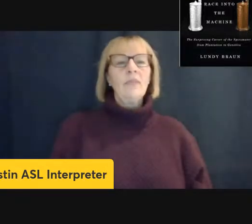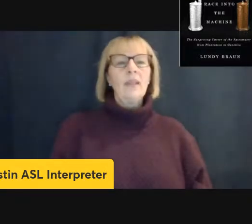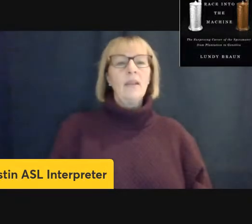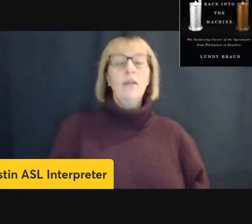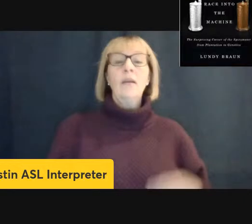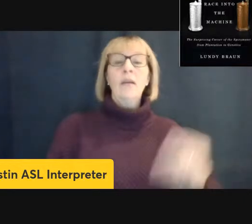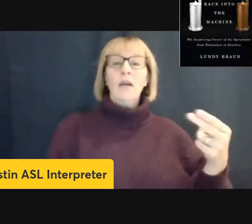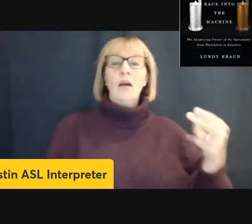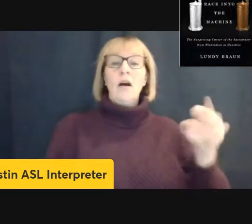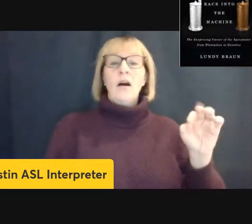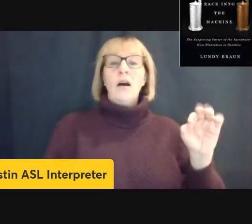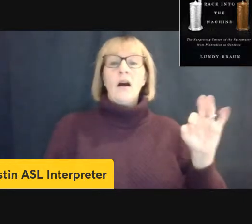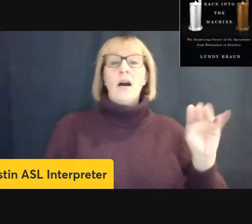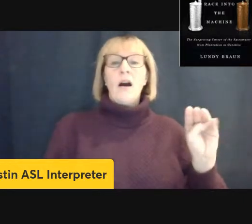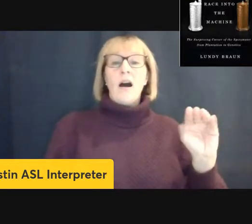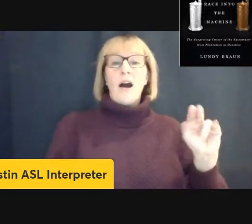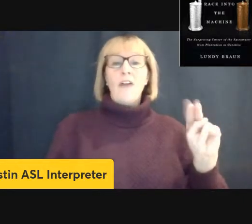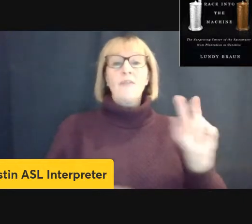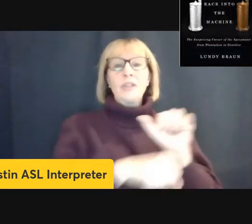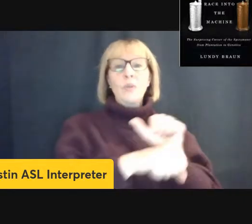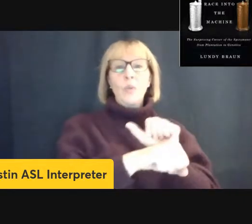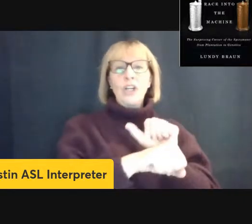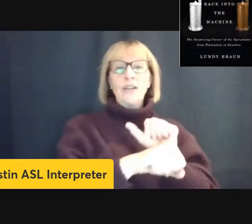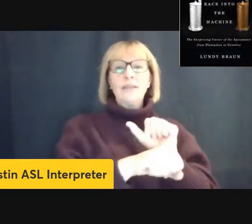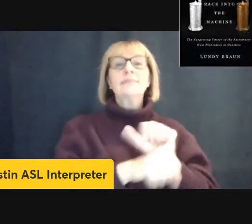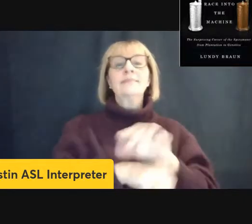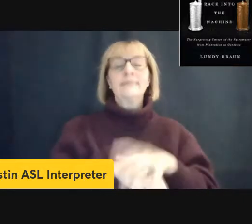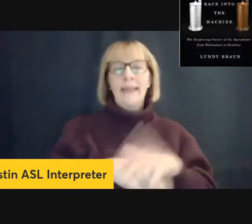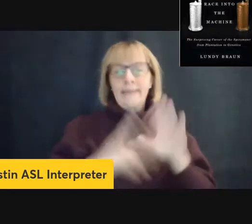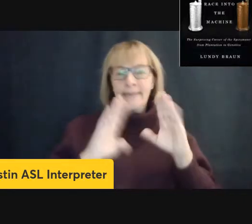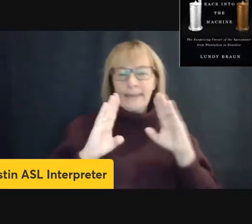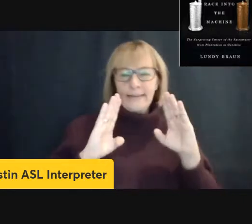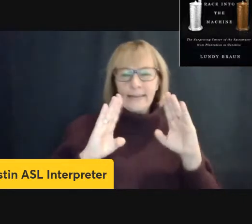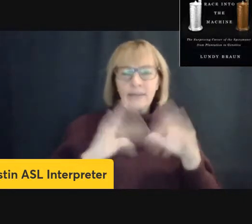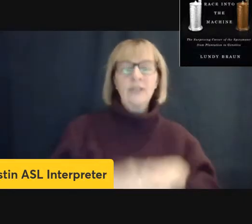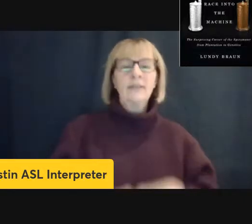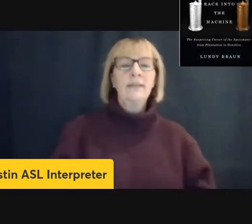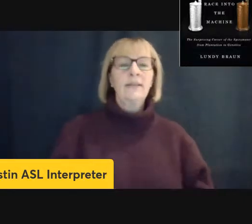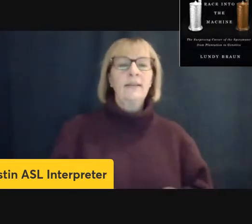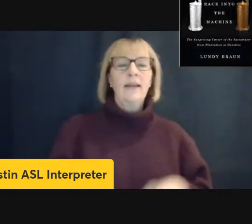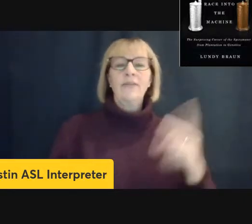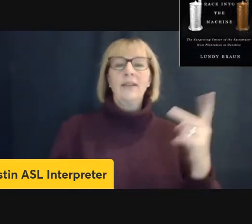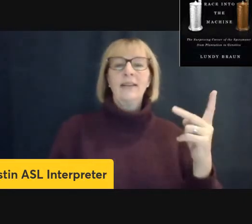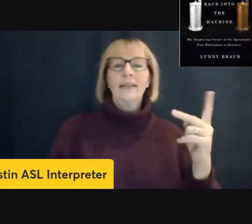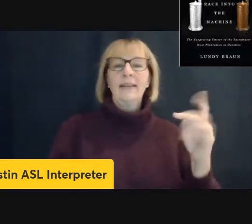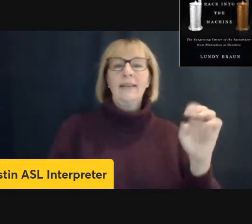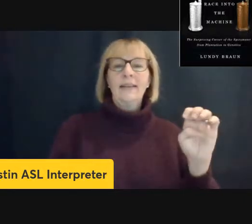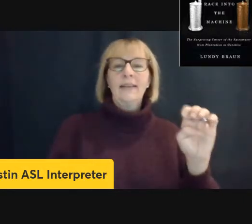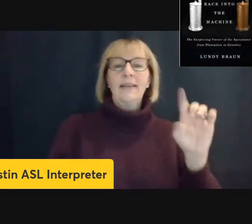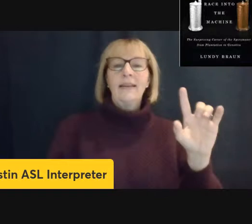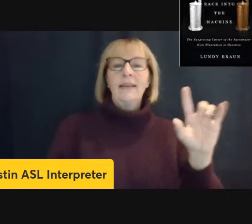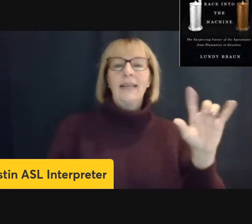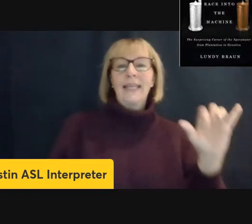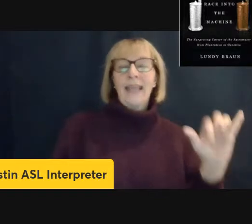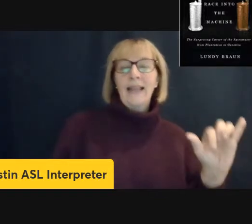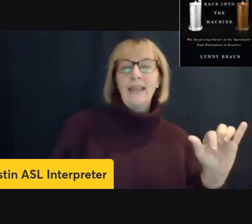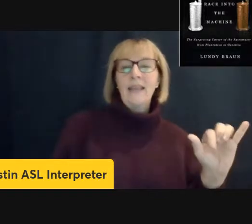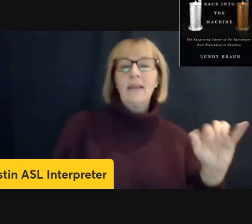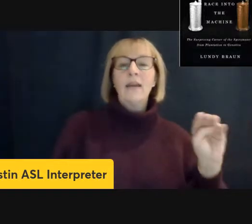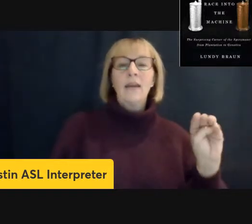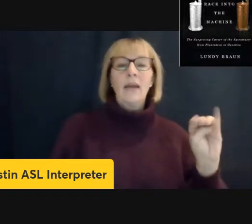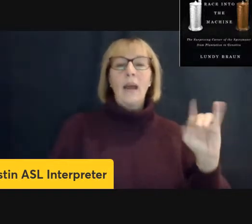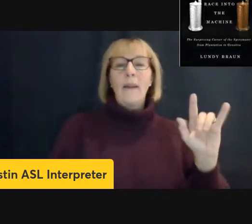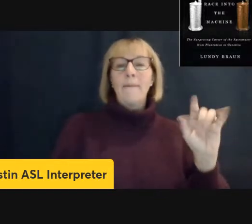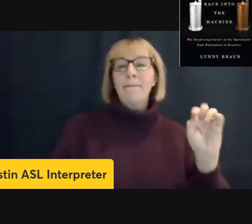Hoffman's work, though, caught the attention of Kelly Miller, the first Black